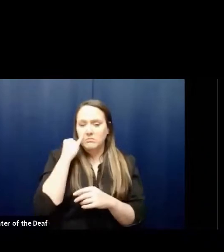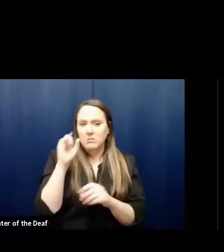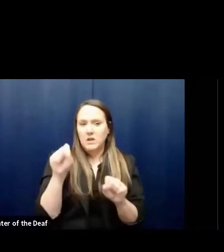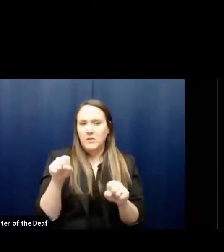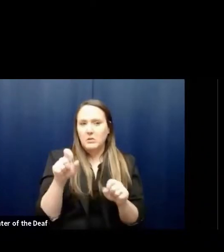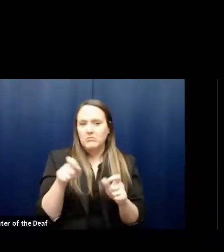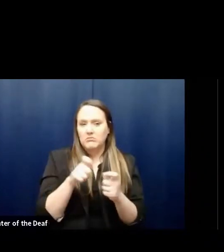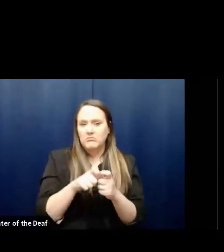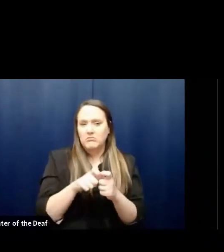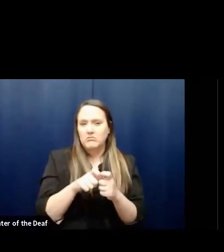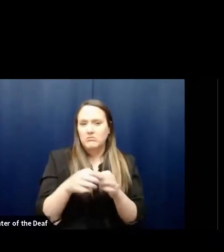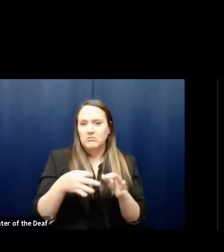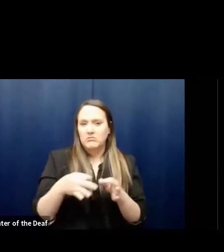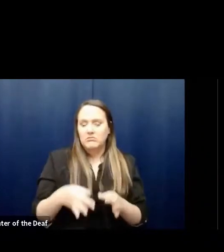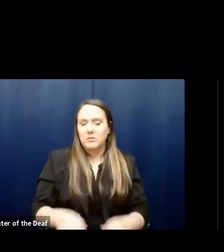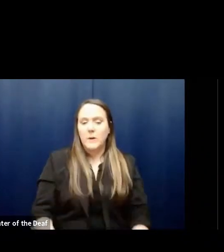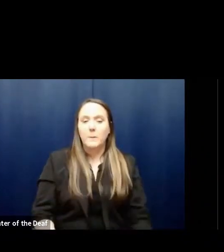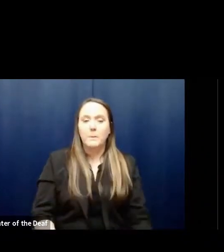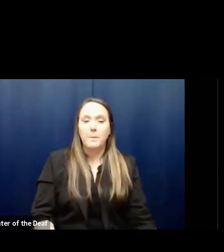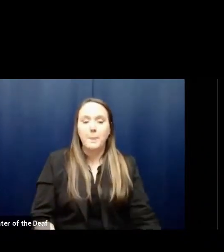looking for, that would be helpful.